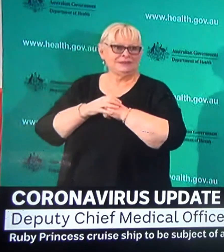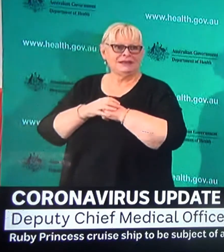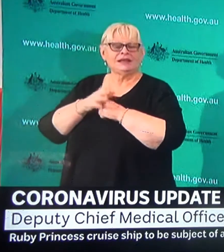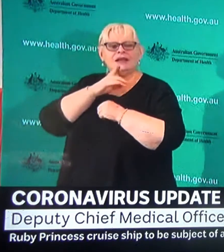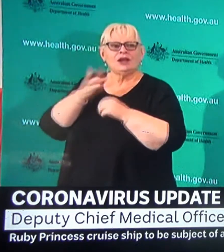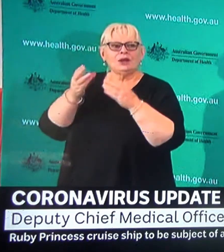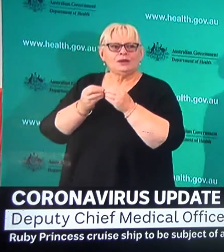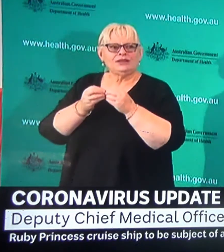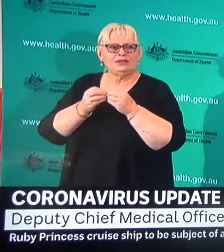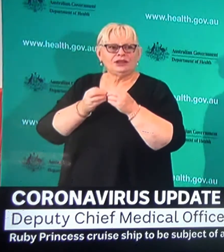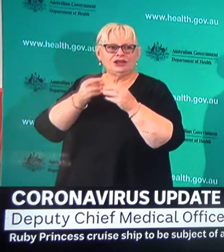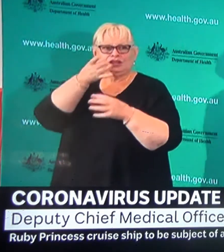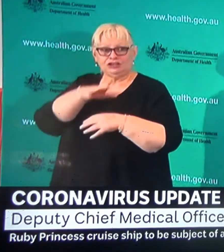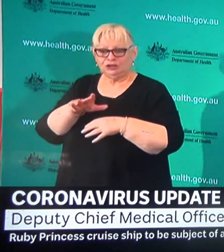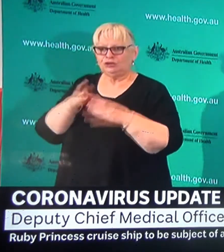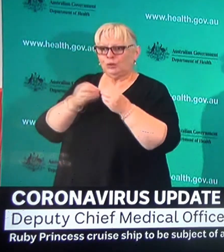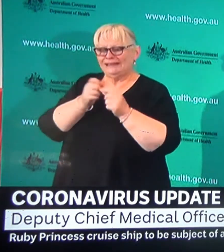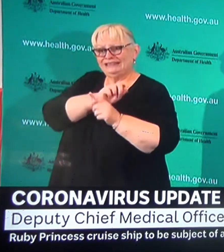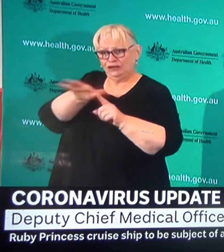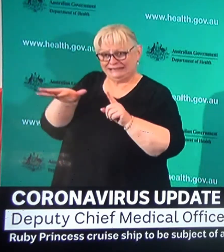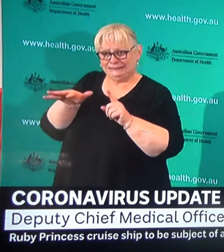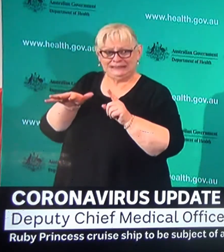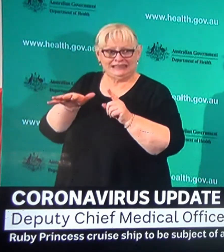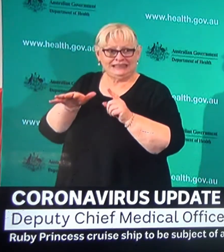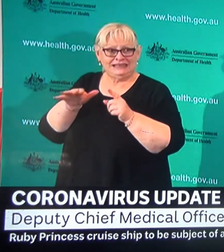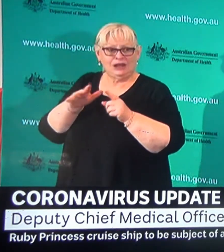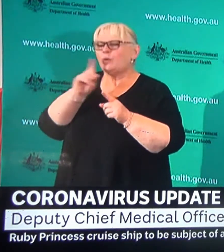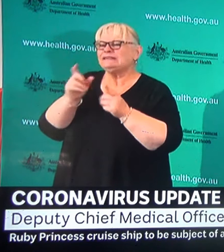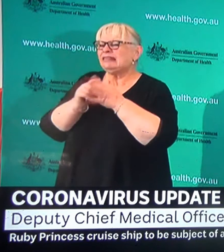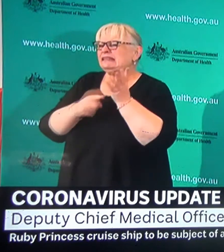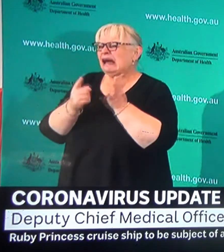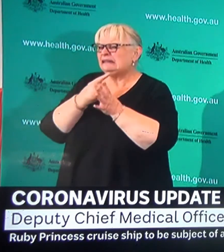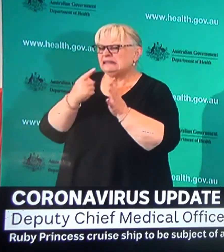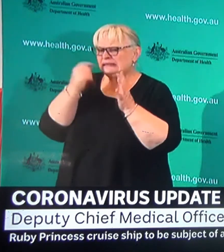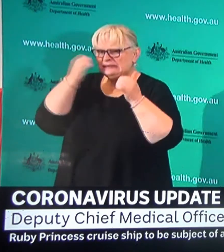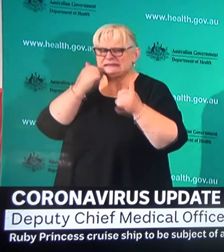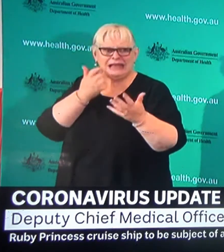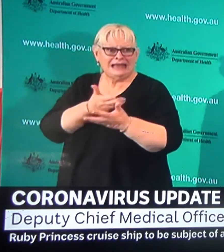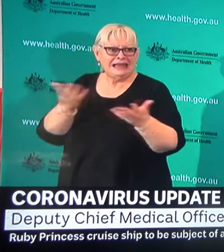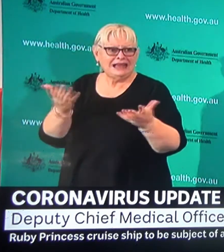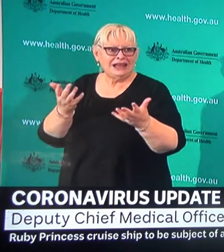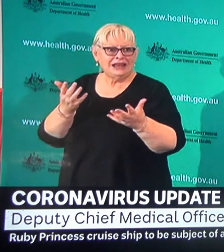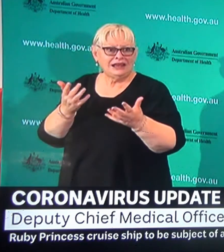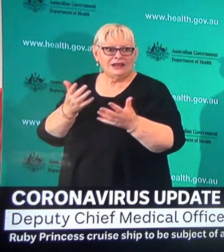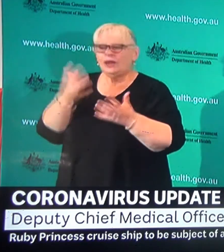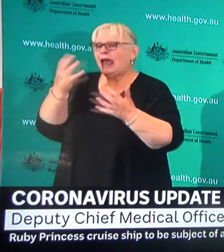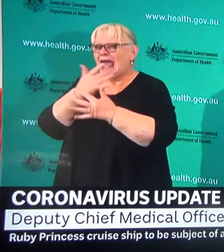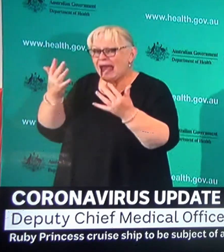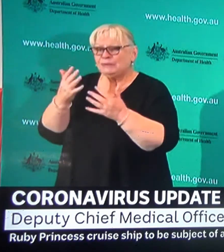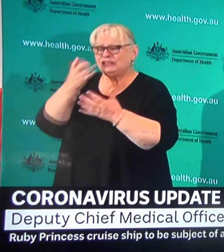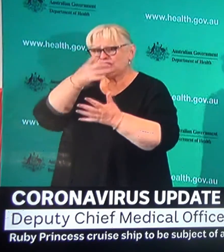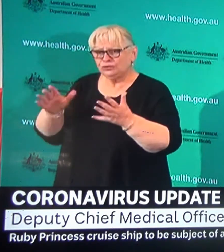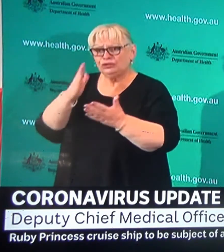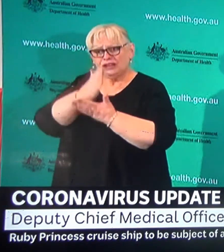and the role of children in transmitting the virus, what does the data say so far, and how many children have been confirmed cases in